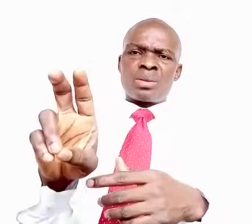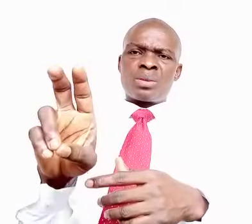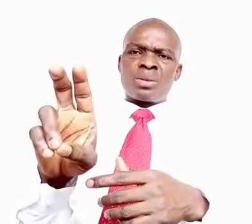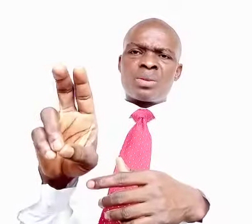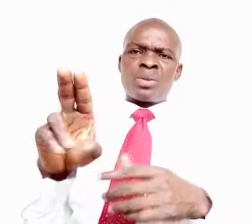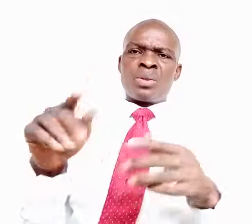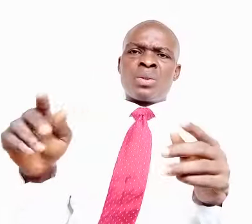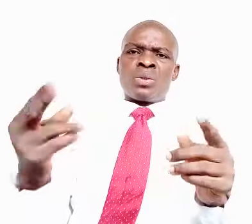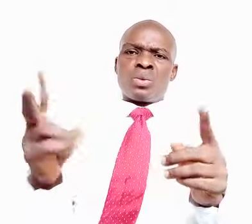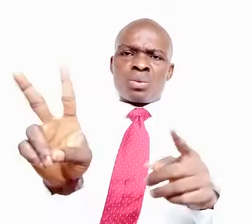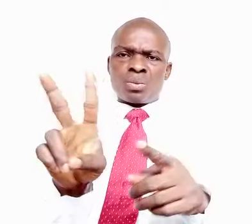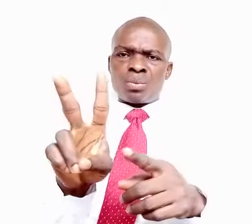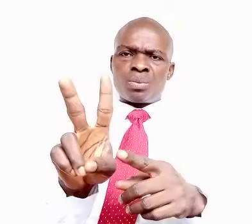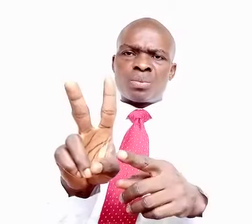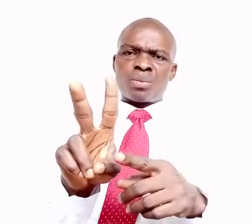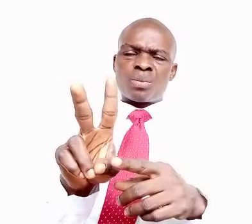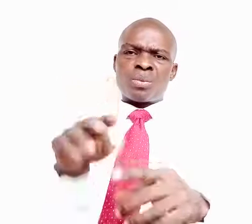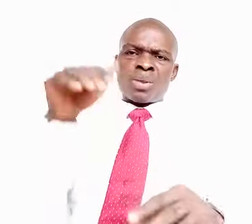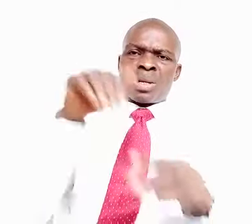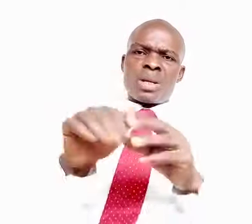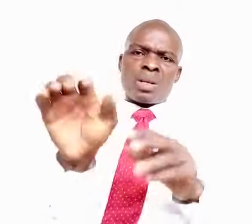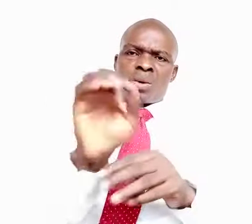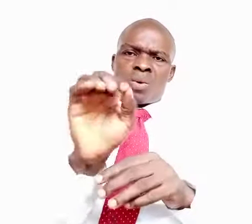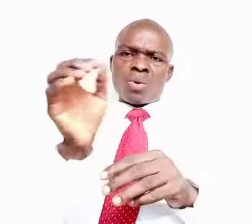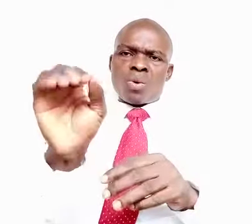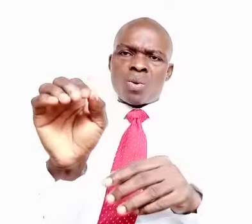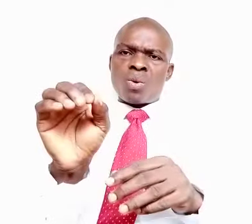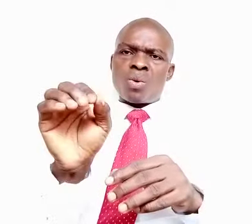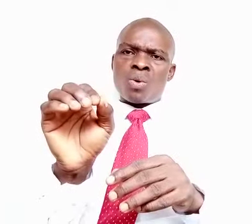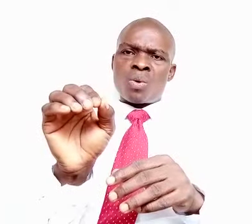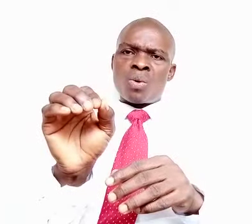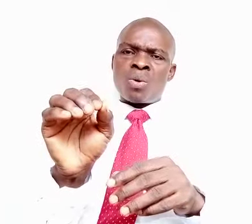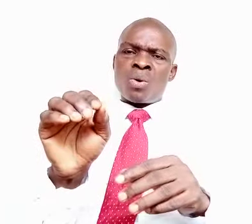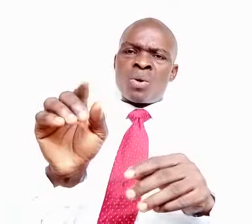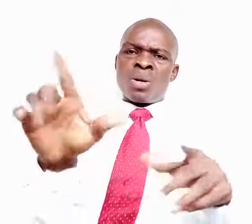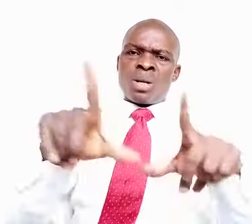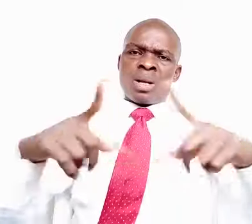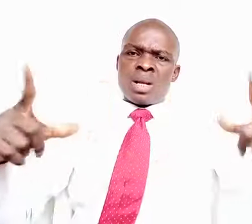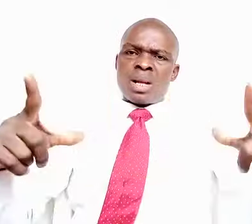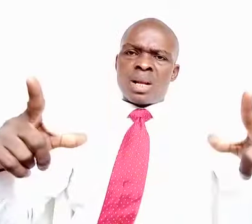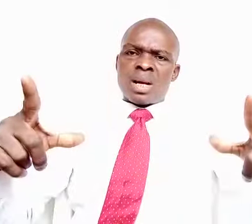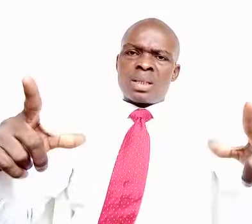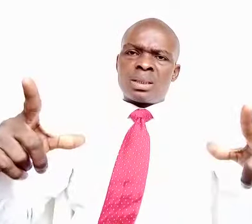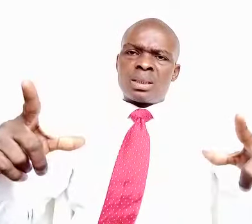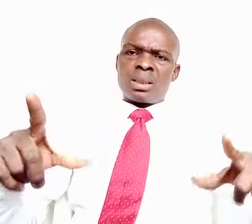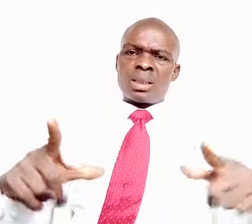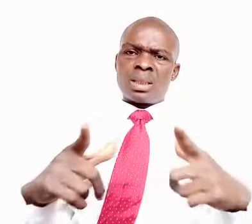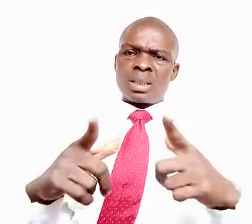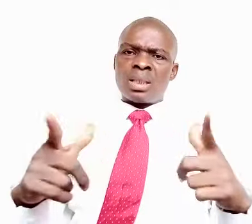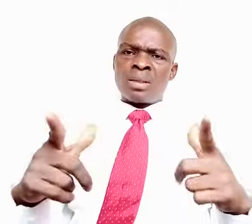double. In OO, we have blood and flood.